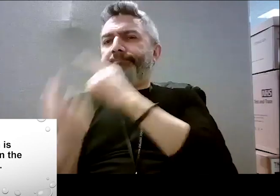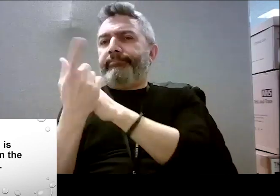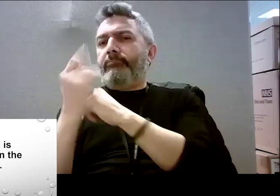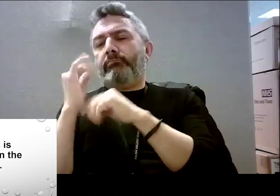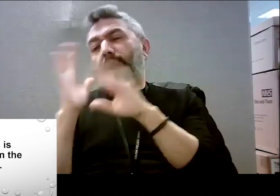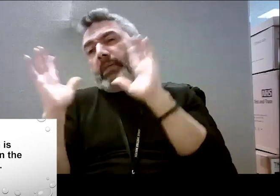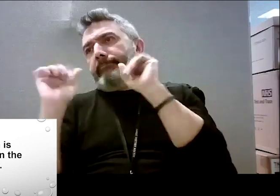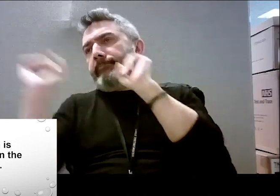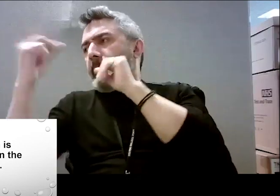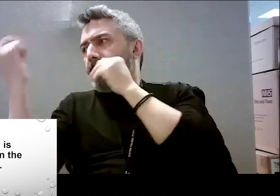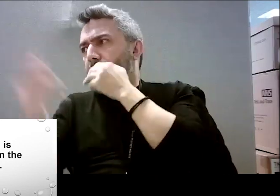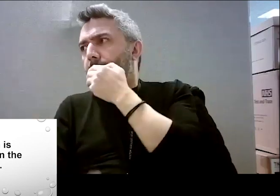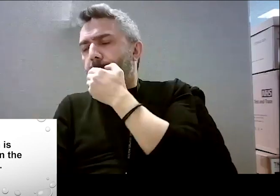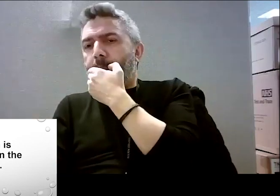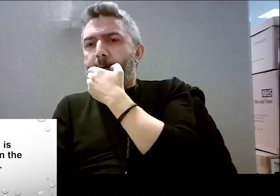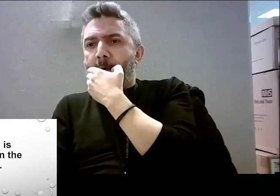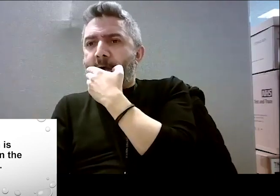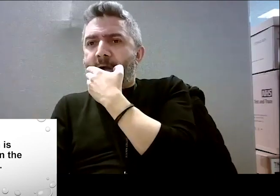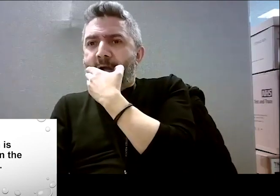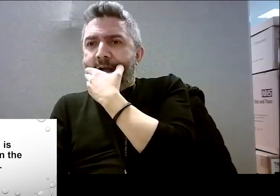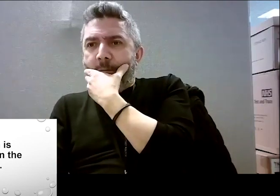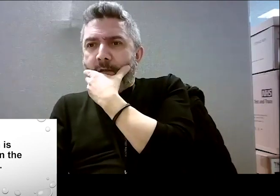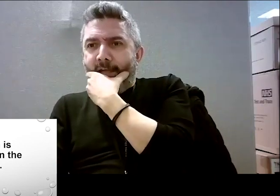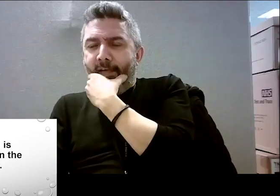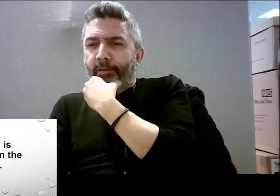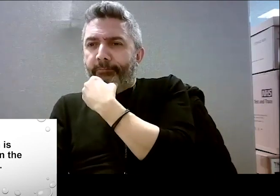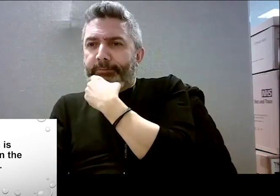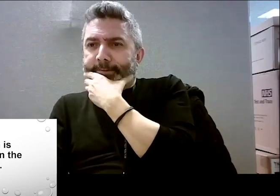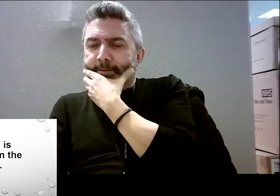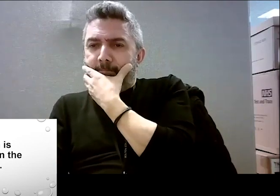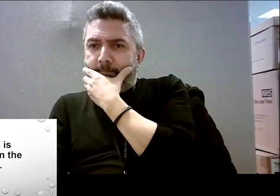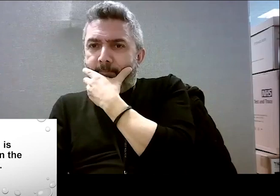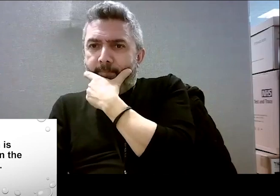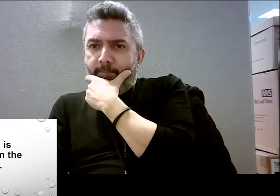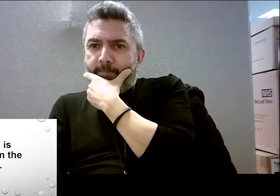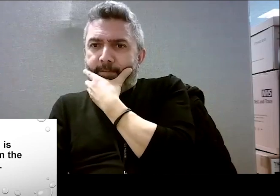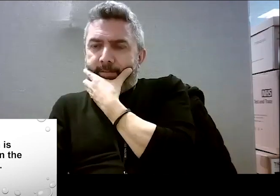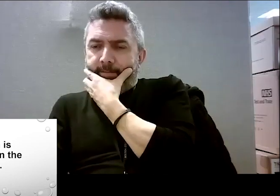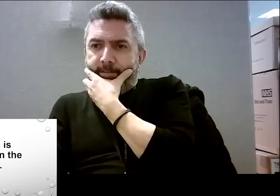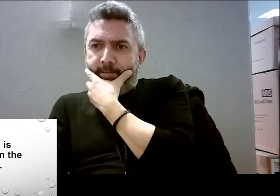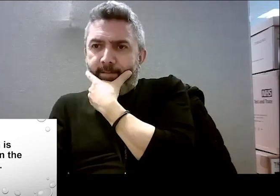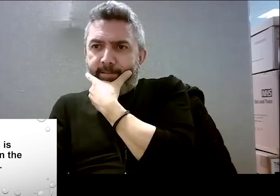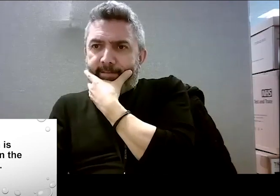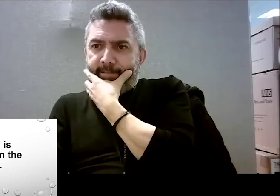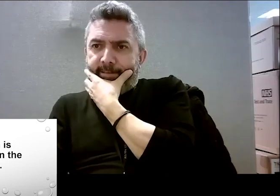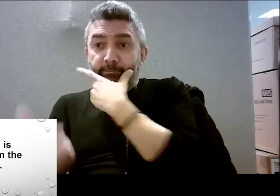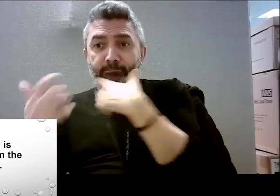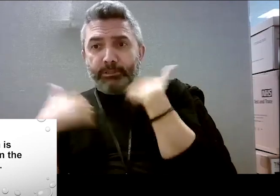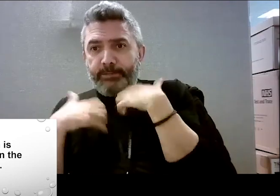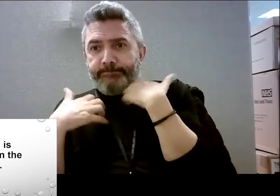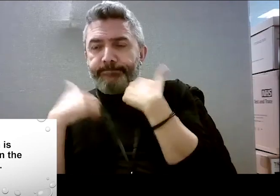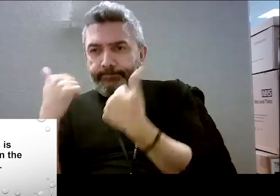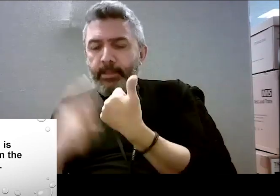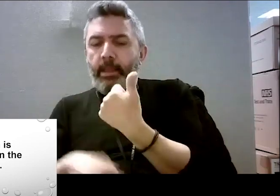we've had a few in my sign language classes who draw the man first, but mostly I think people draw the bridge first and then put the man on the